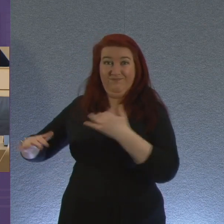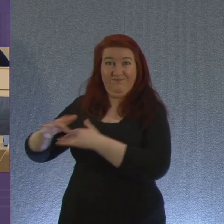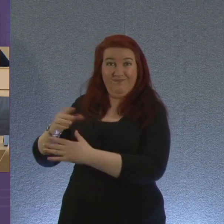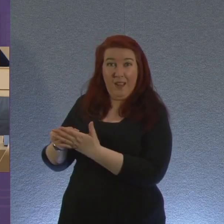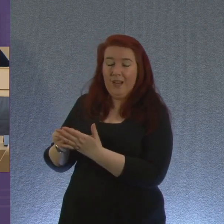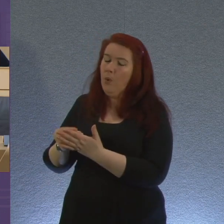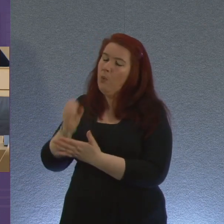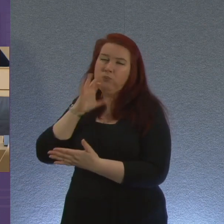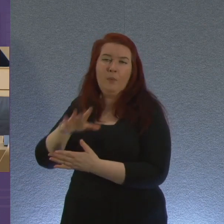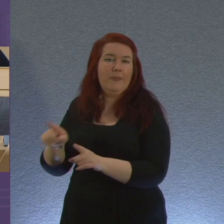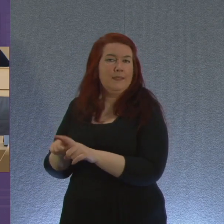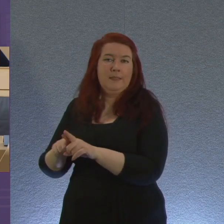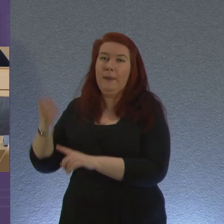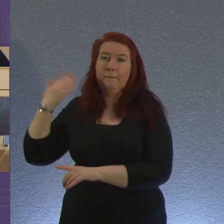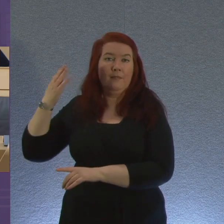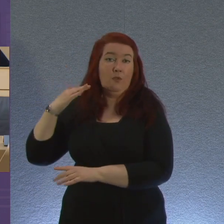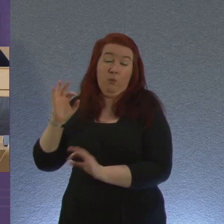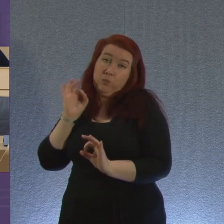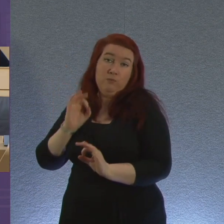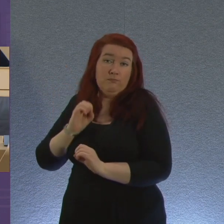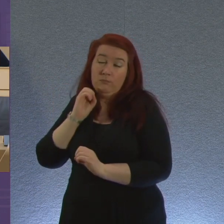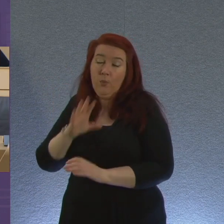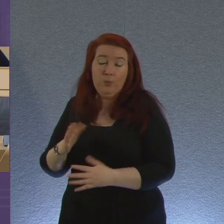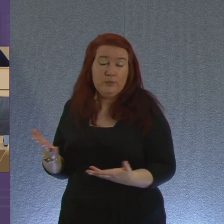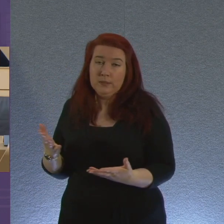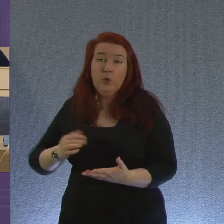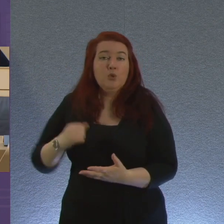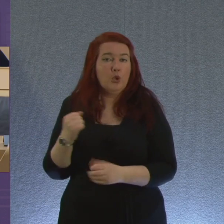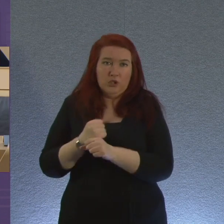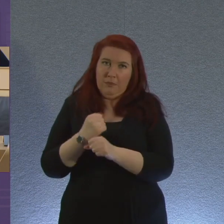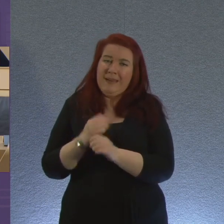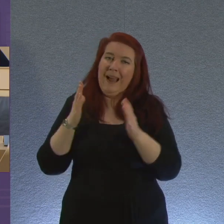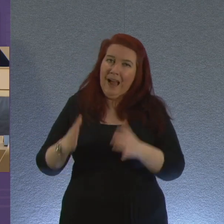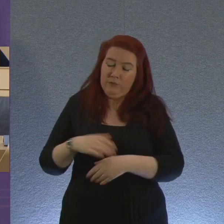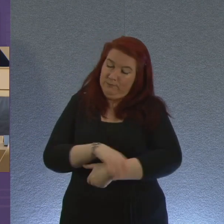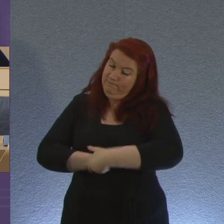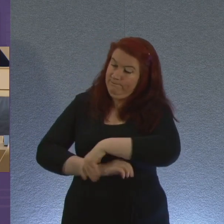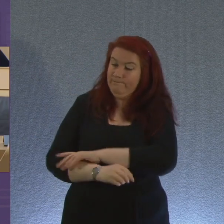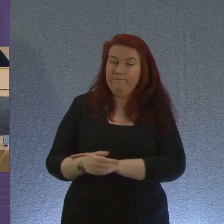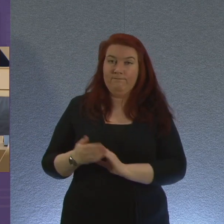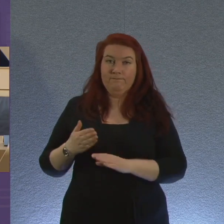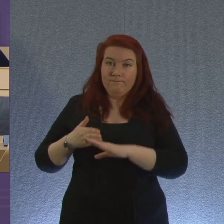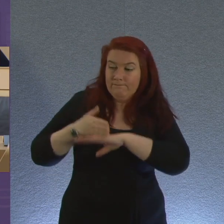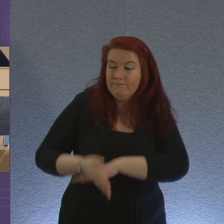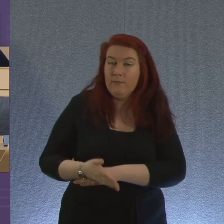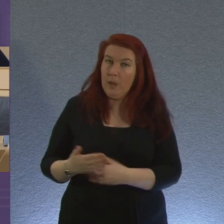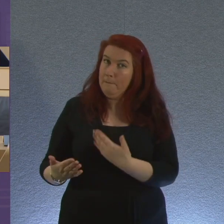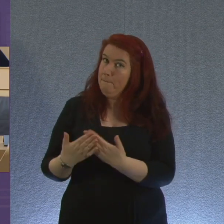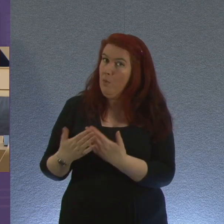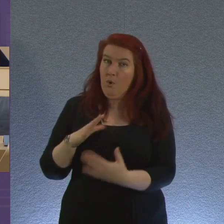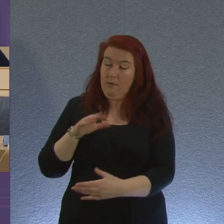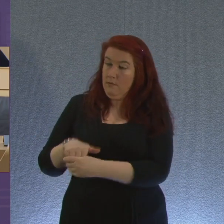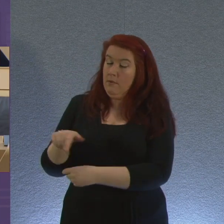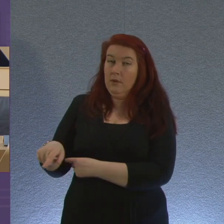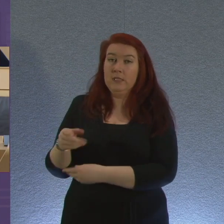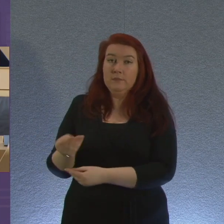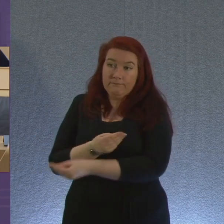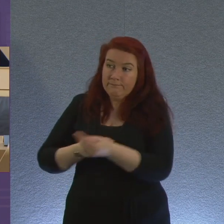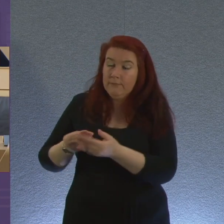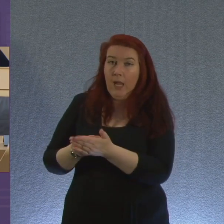as it was, and that government will have to play a far greater role within our economy and within